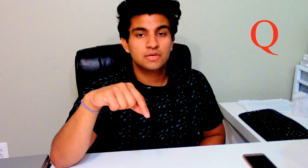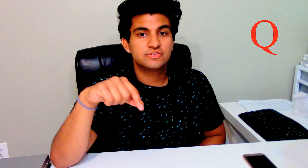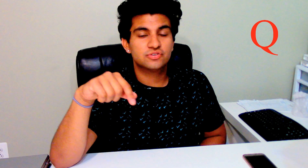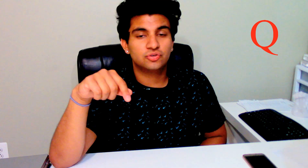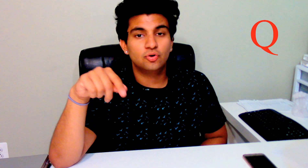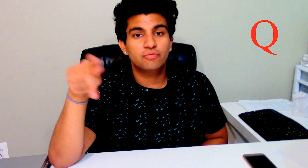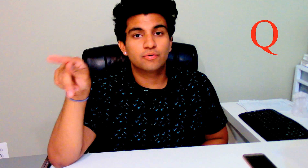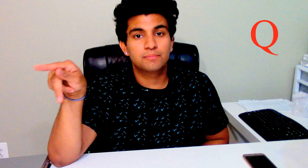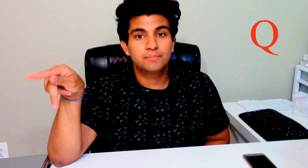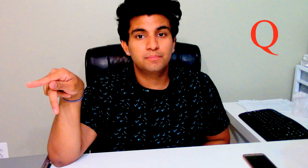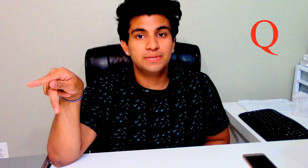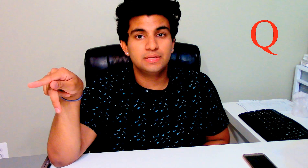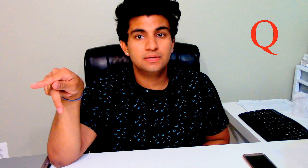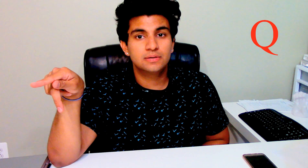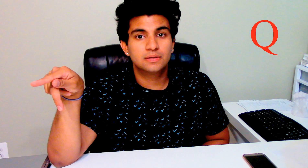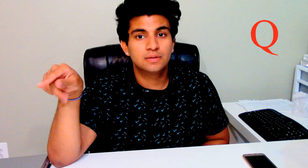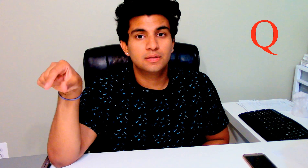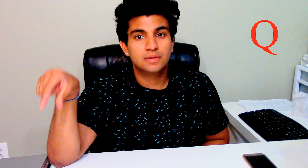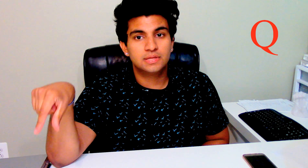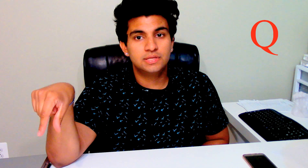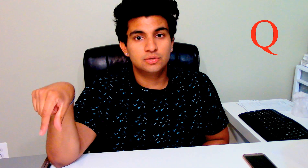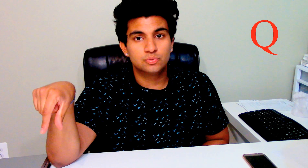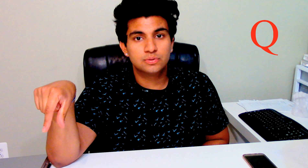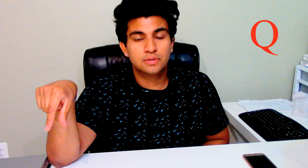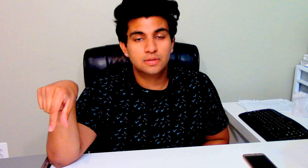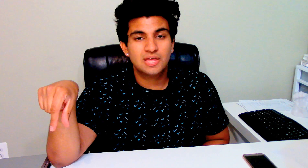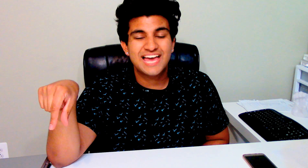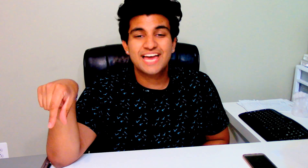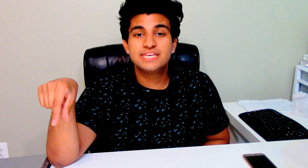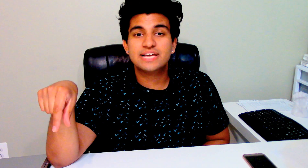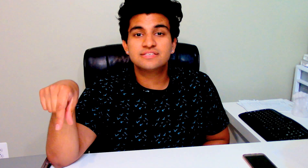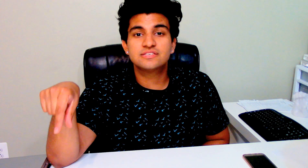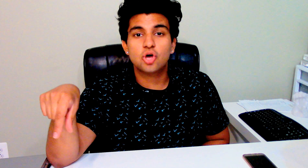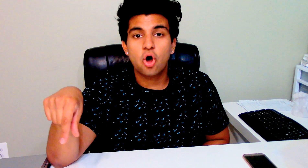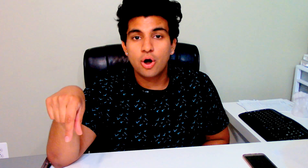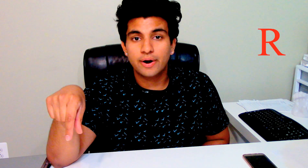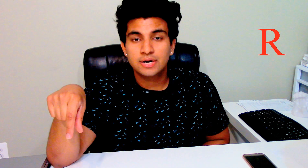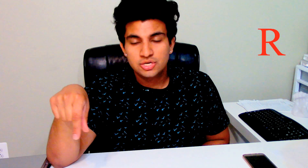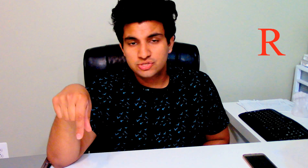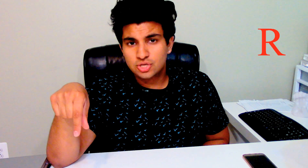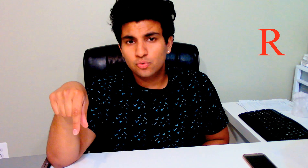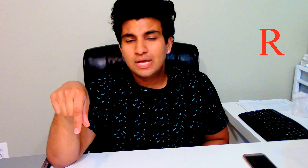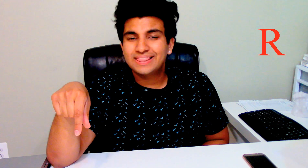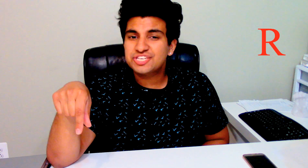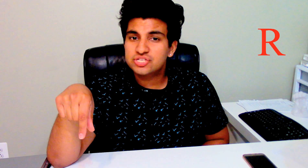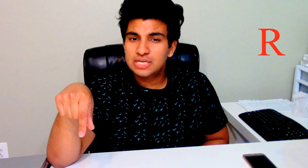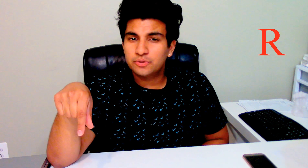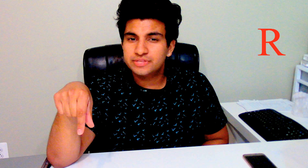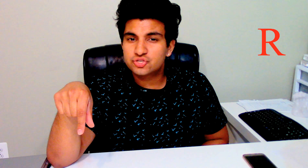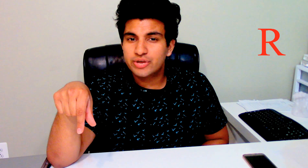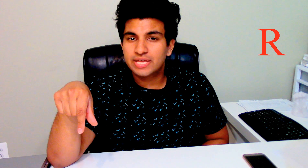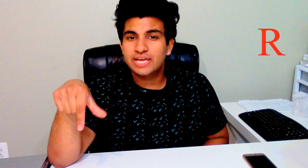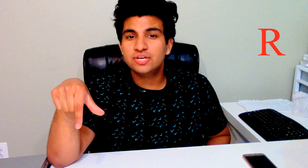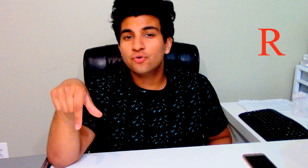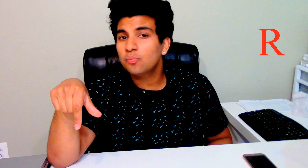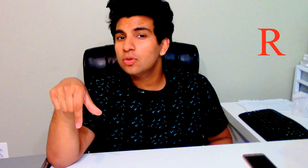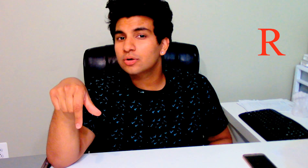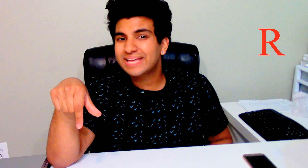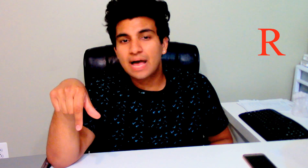So you can go from P, Q, and next is R. So let's just get one thing straight. A normal